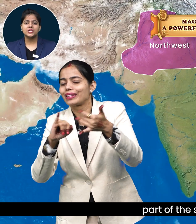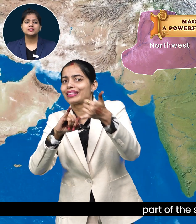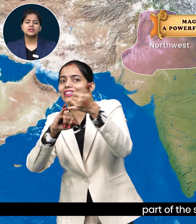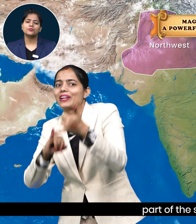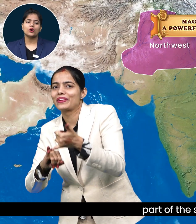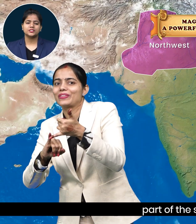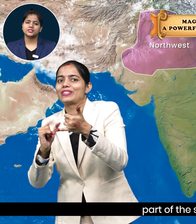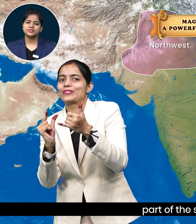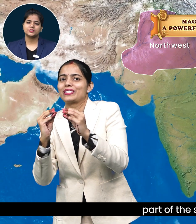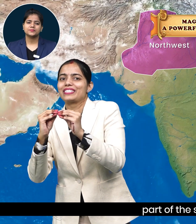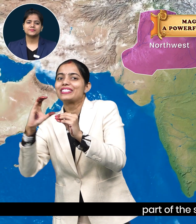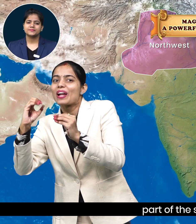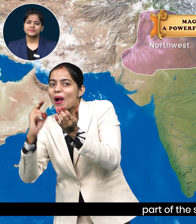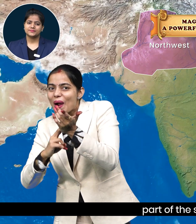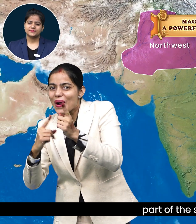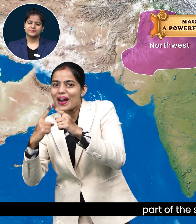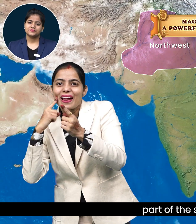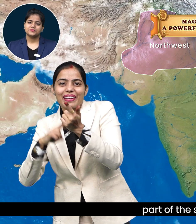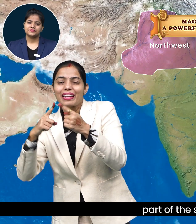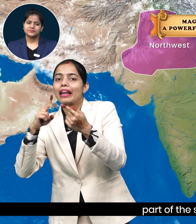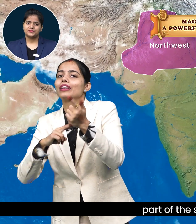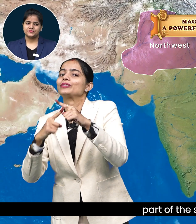part of the subcontinent.